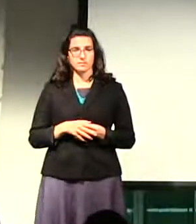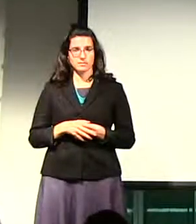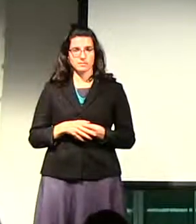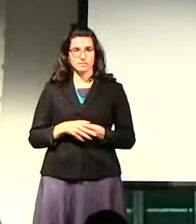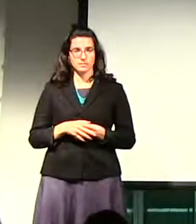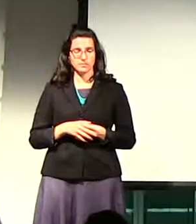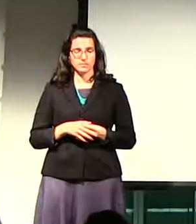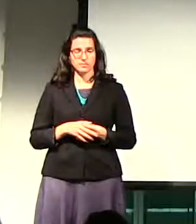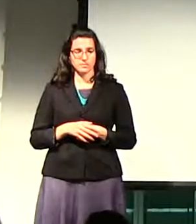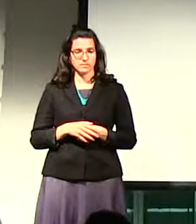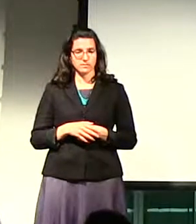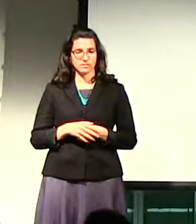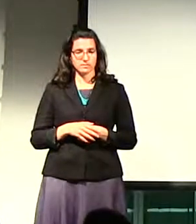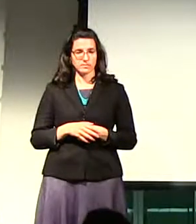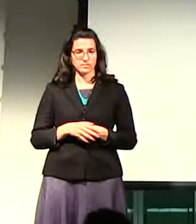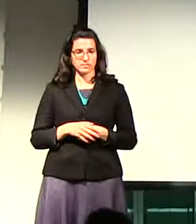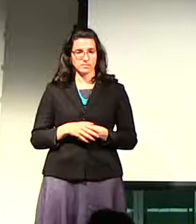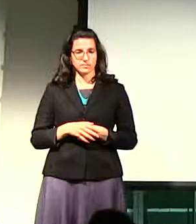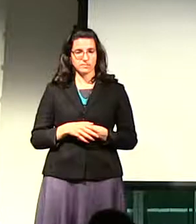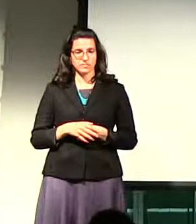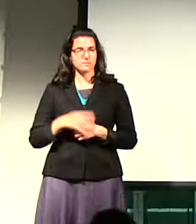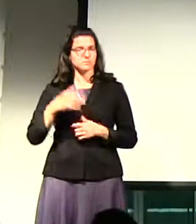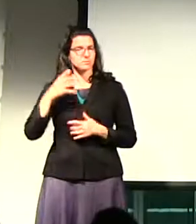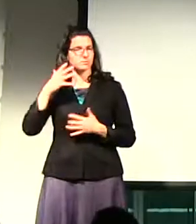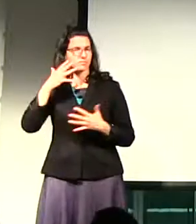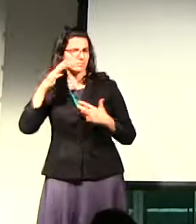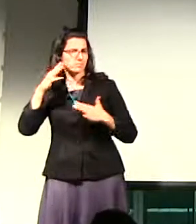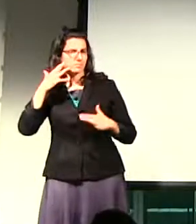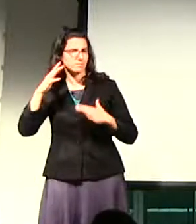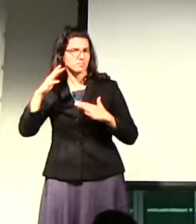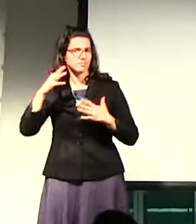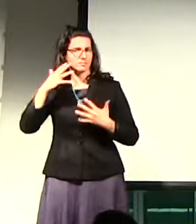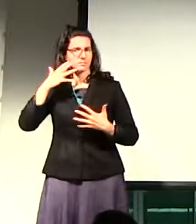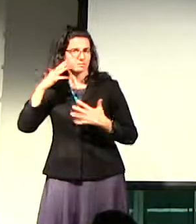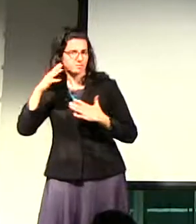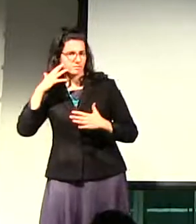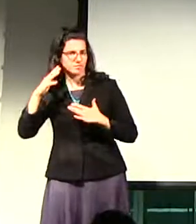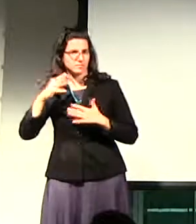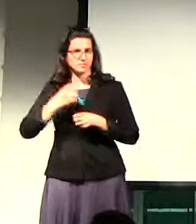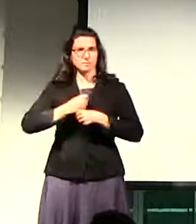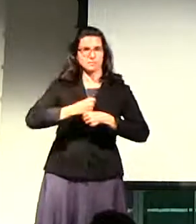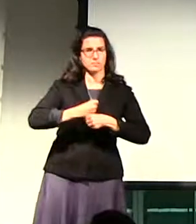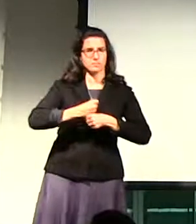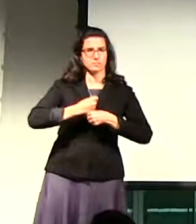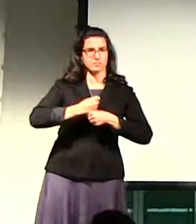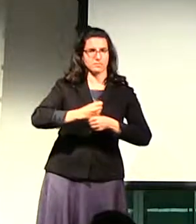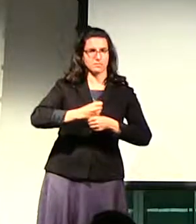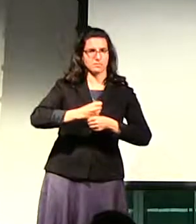Sounded, sounded, forming,